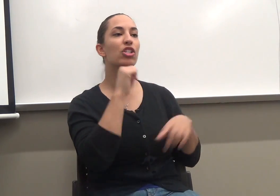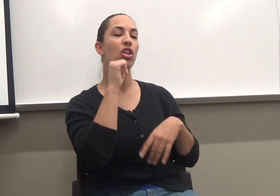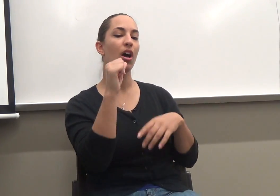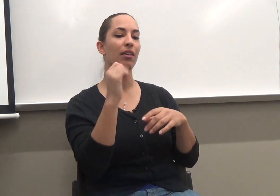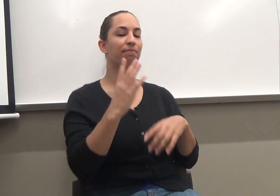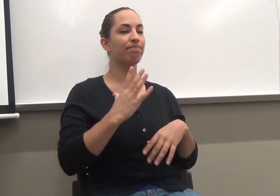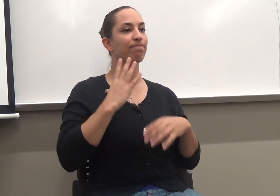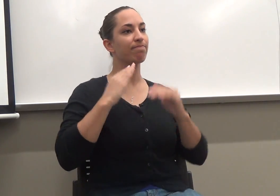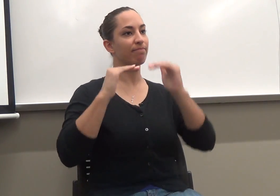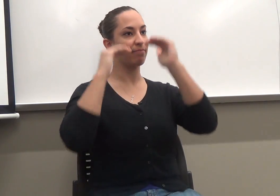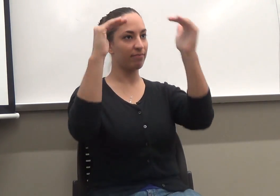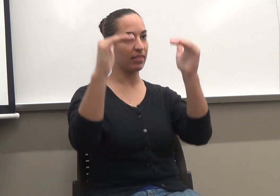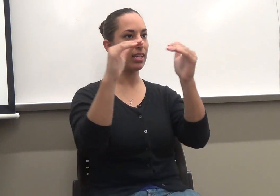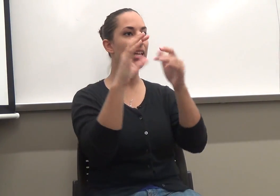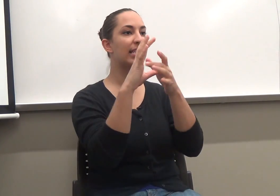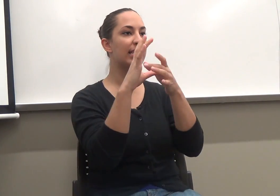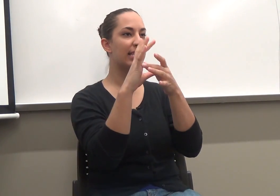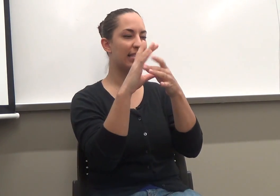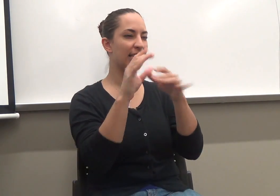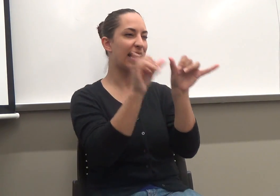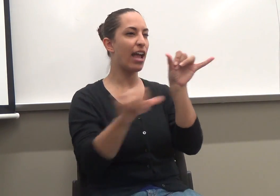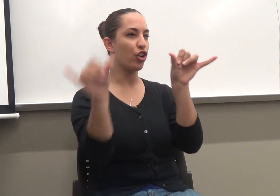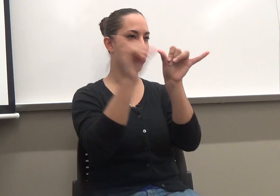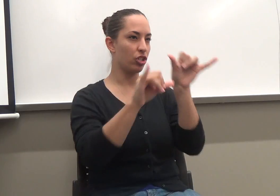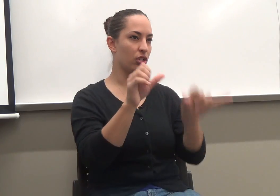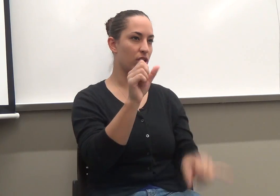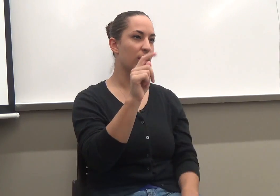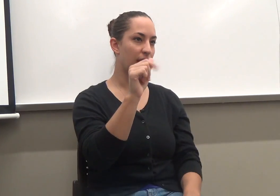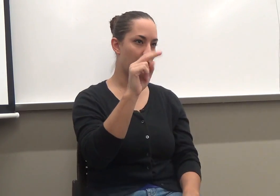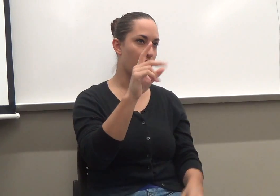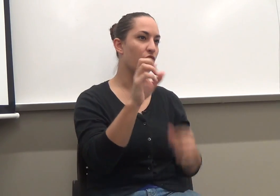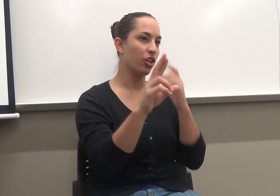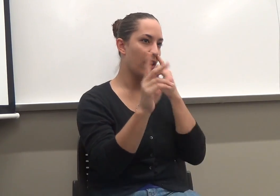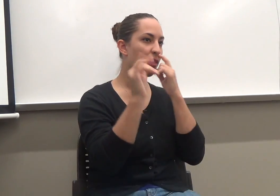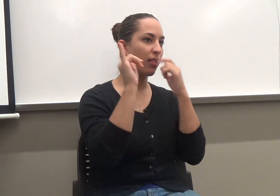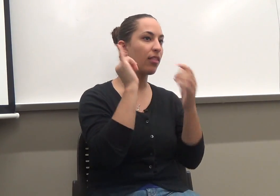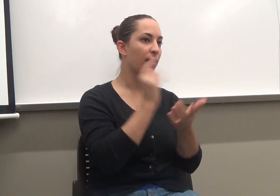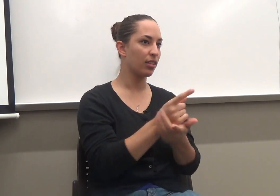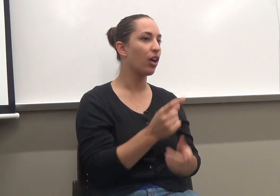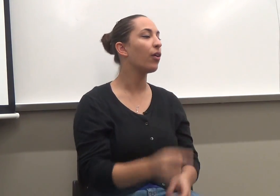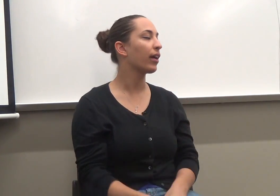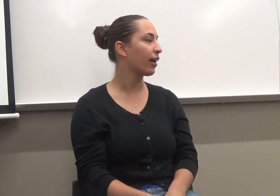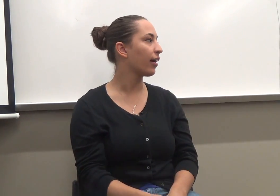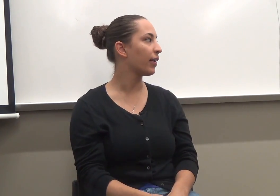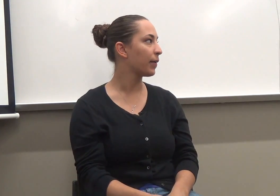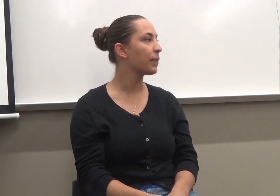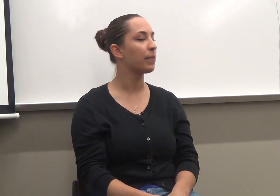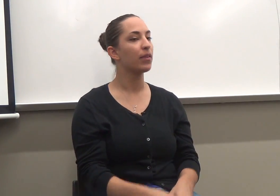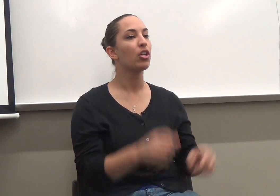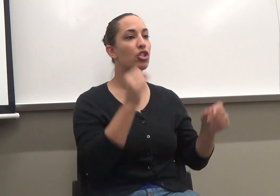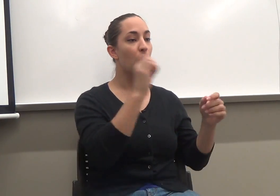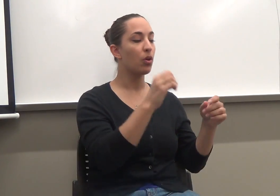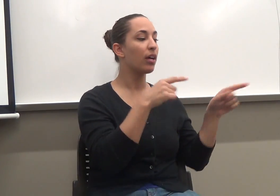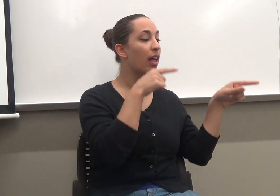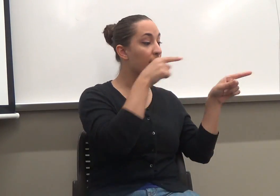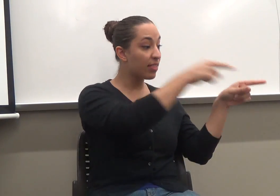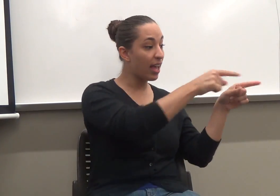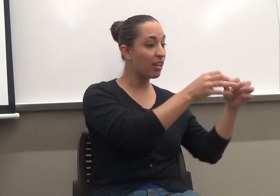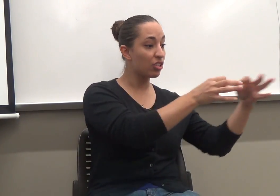definitely American. This is from the American South. Okay? Okay, got it. Yeah. Okay, so yeah,